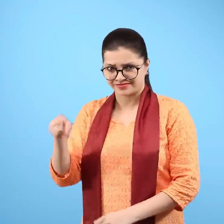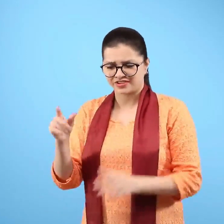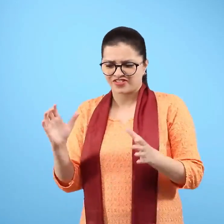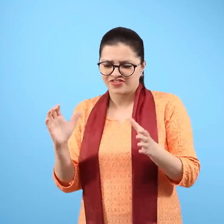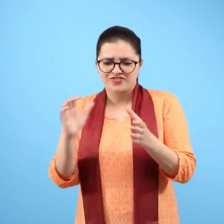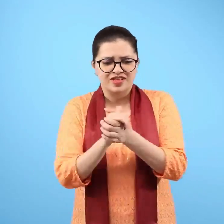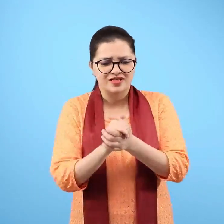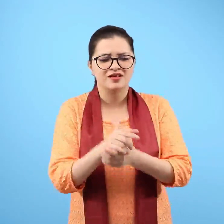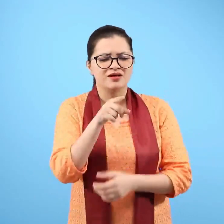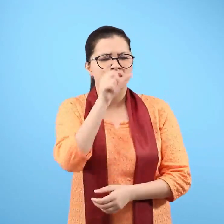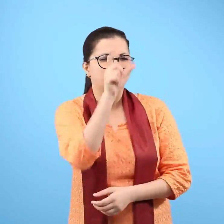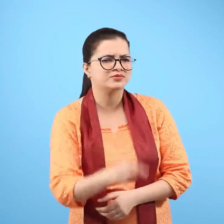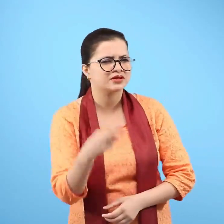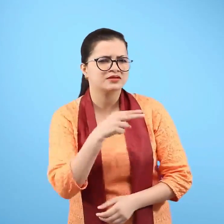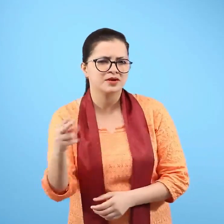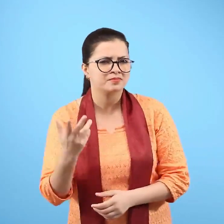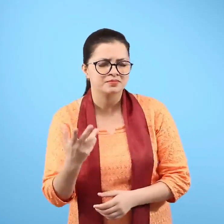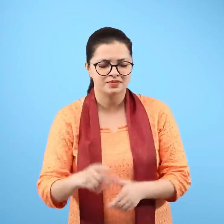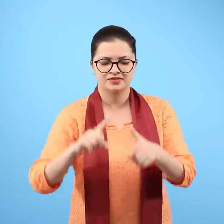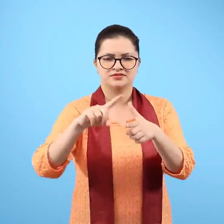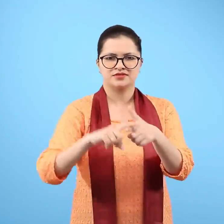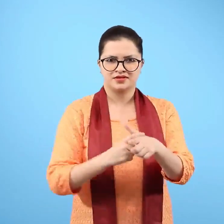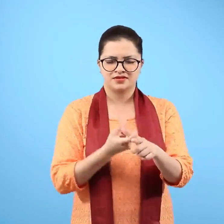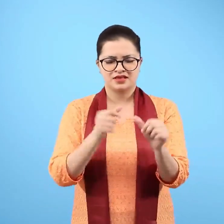Nonu's friend Javed lives in West Bengal.